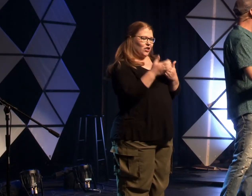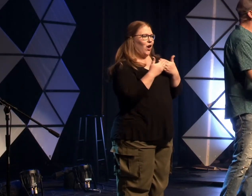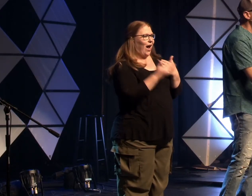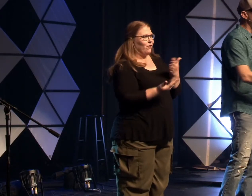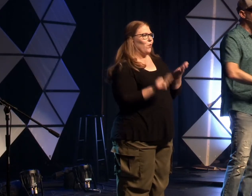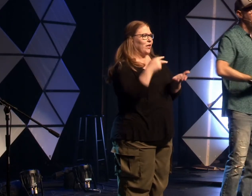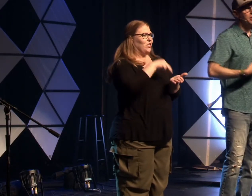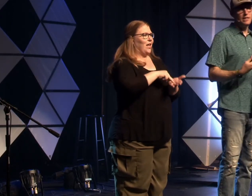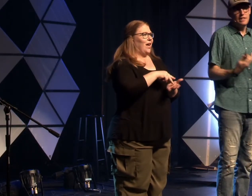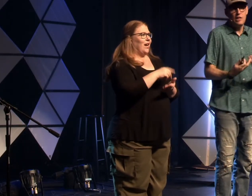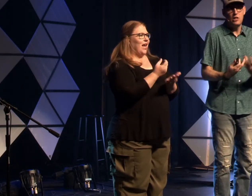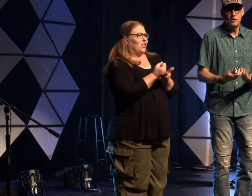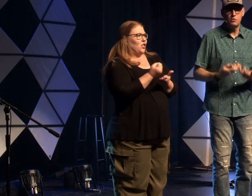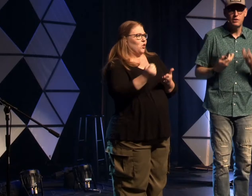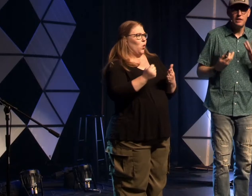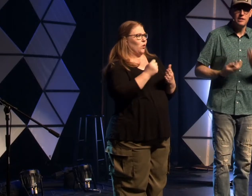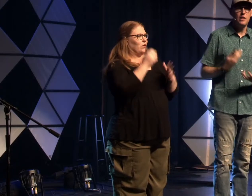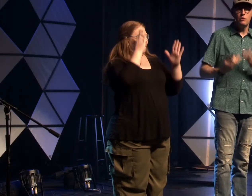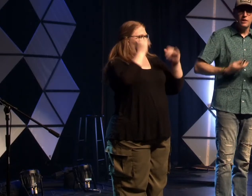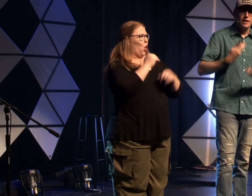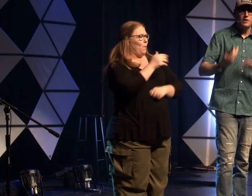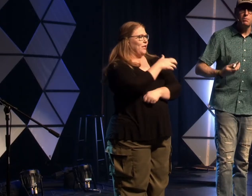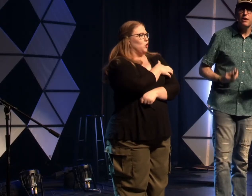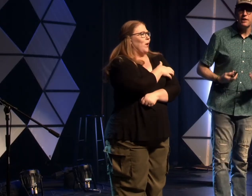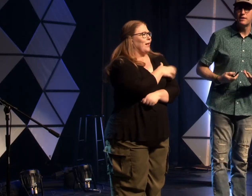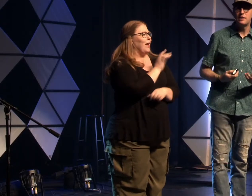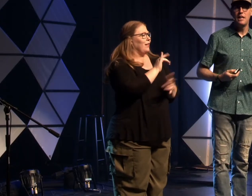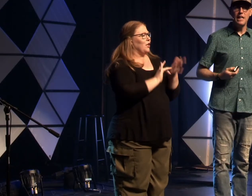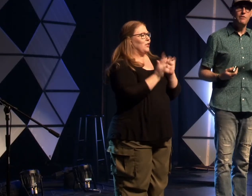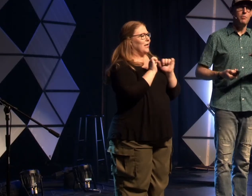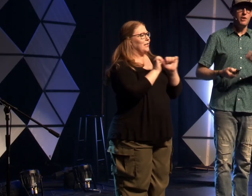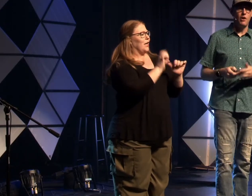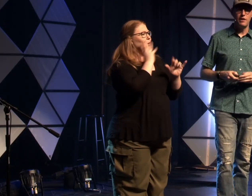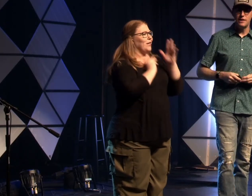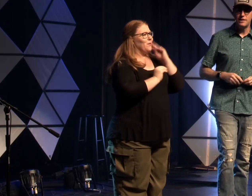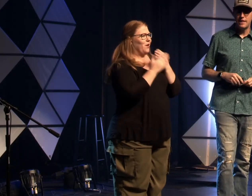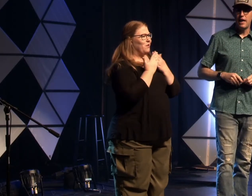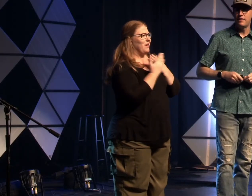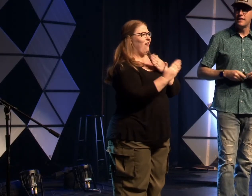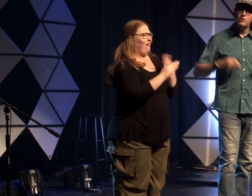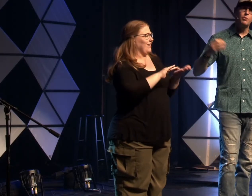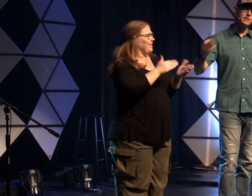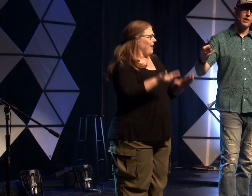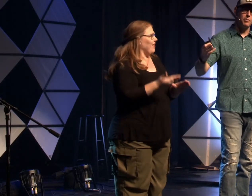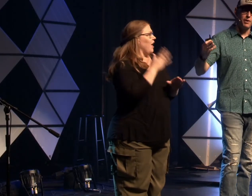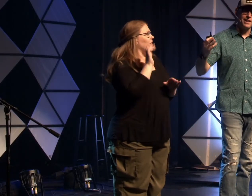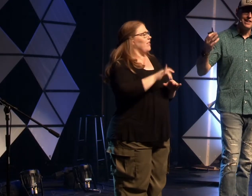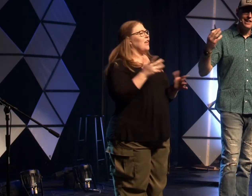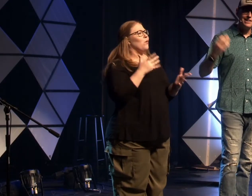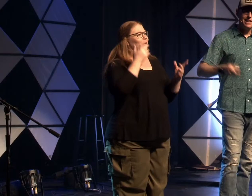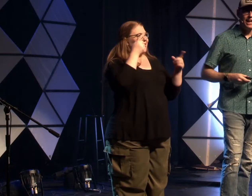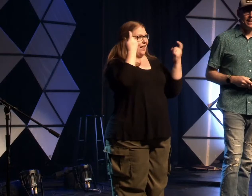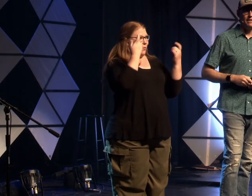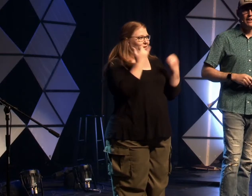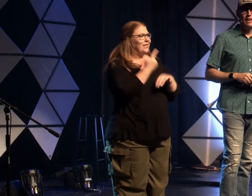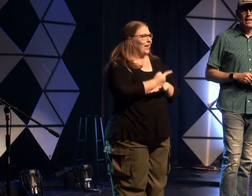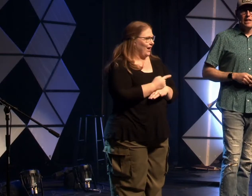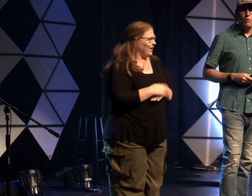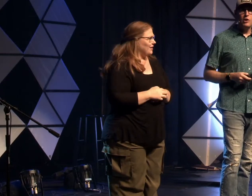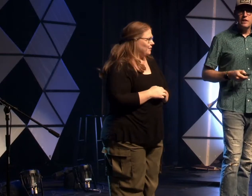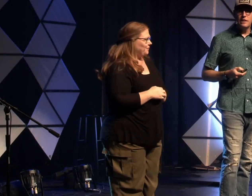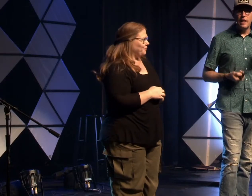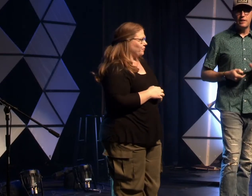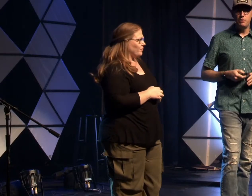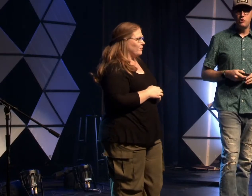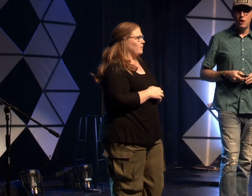of hope and strength because that Jesus was continually experienced even beyond his death. And that's what we're celebrating today. Now,